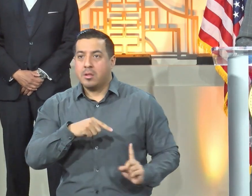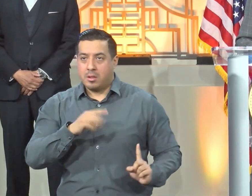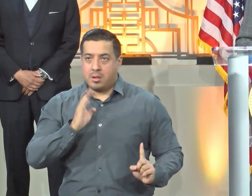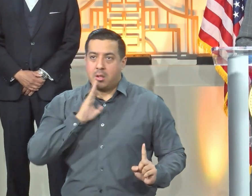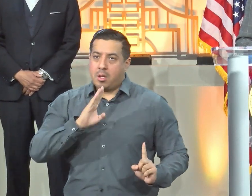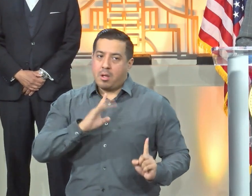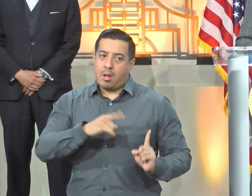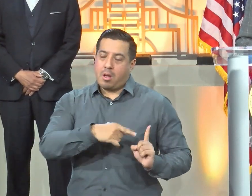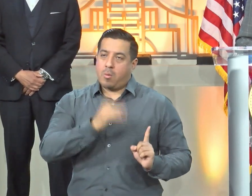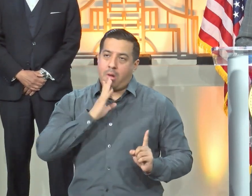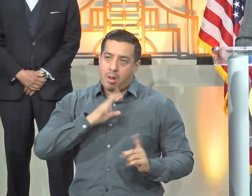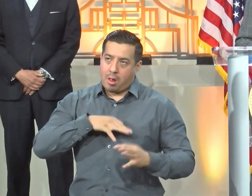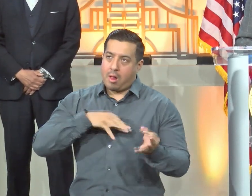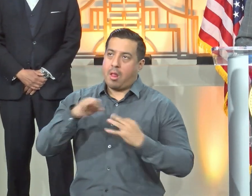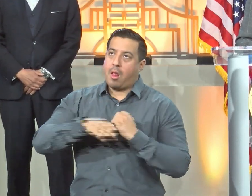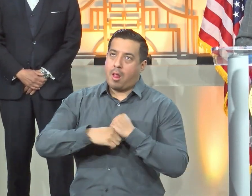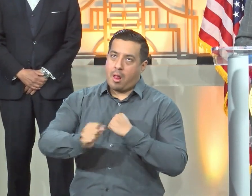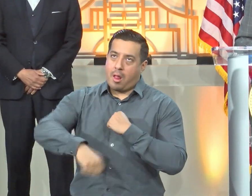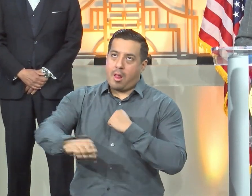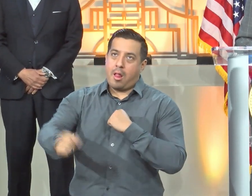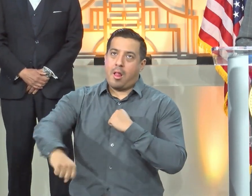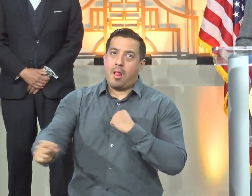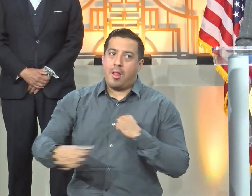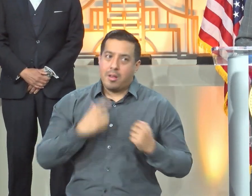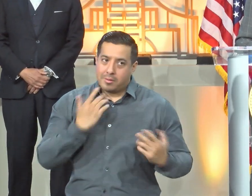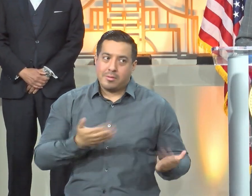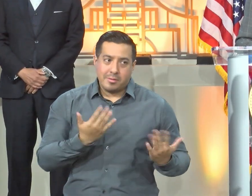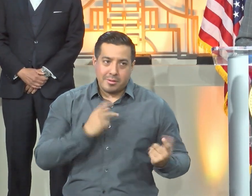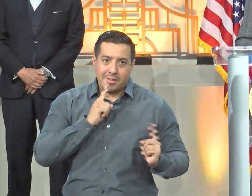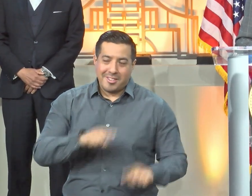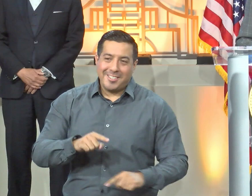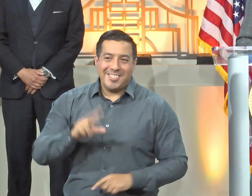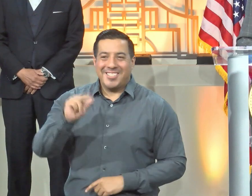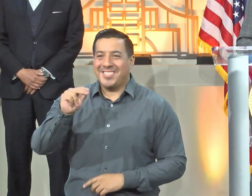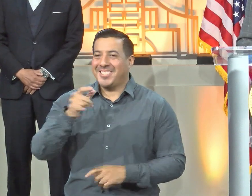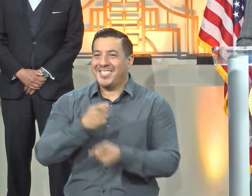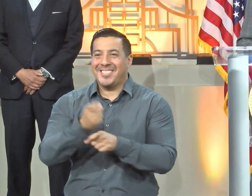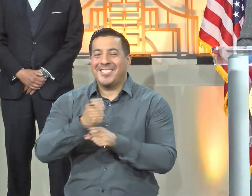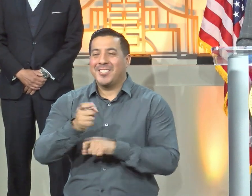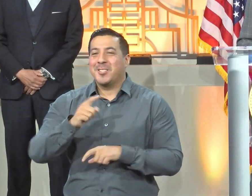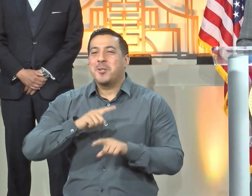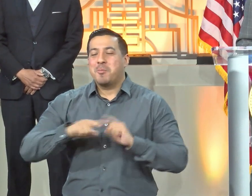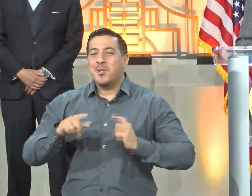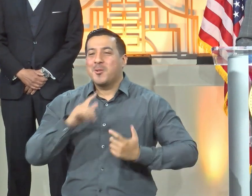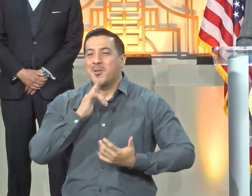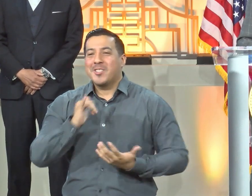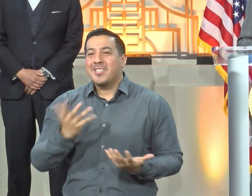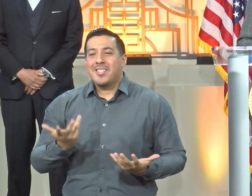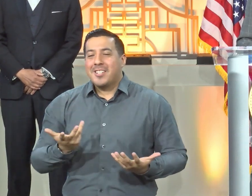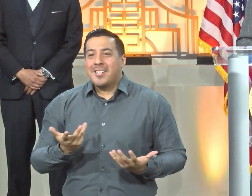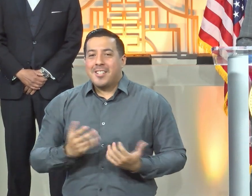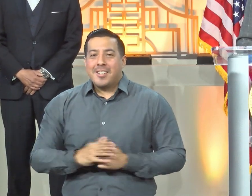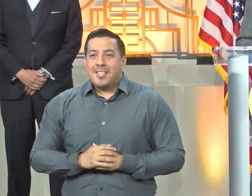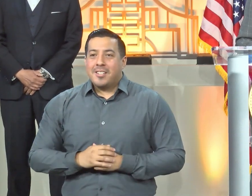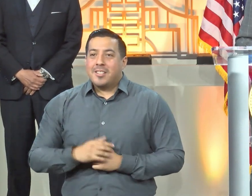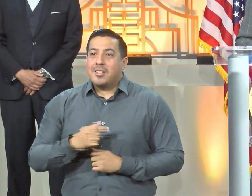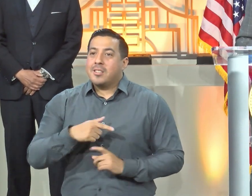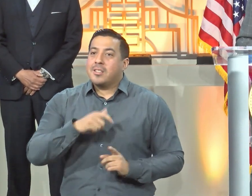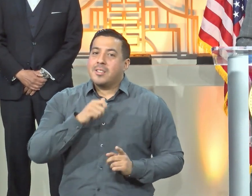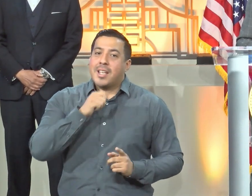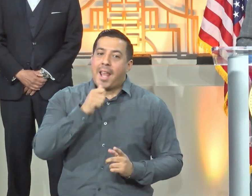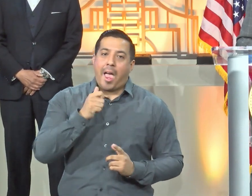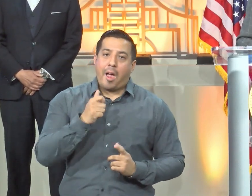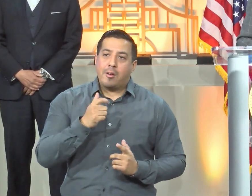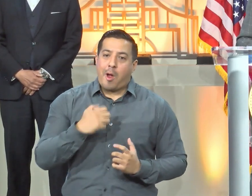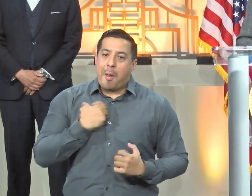him forever to answer it. But no, all to the contrary. Not